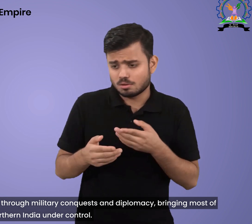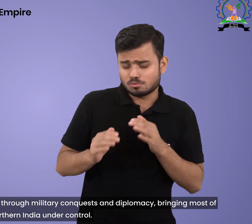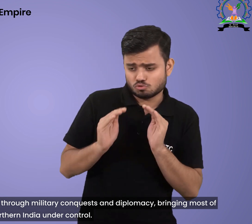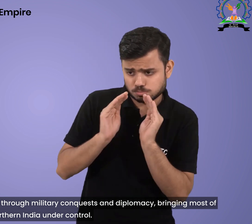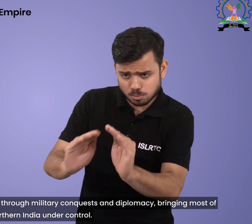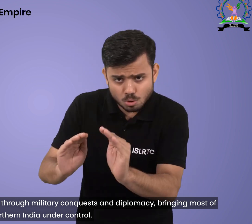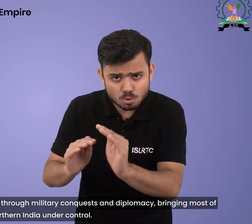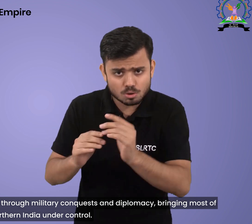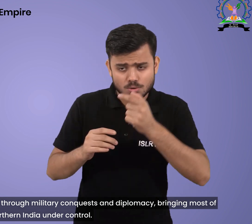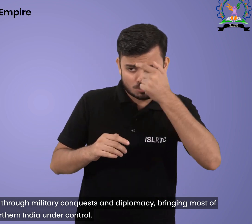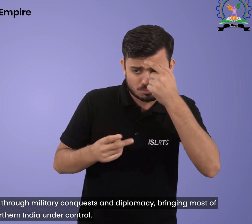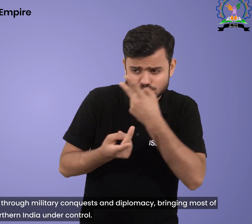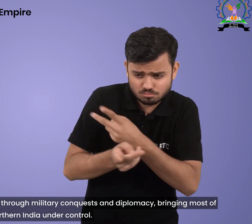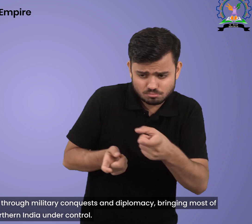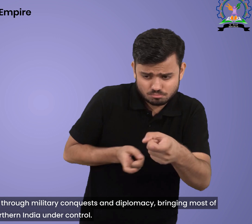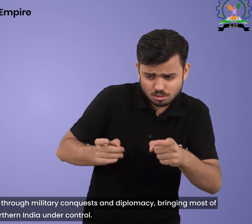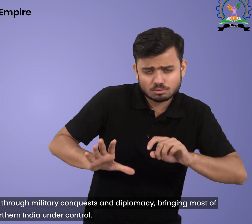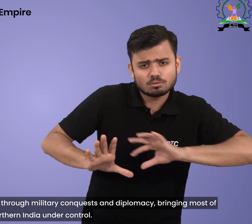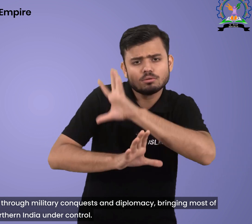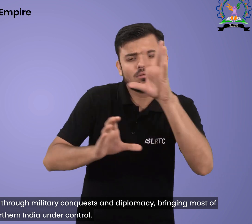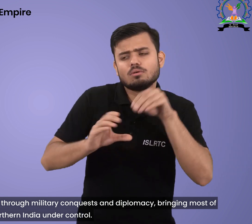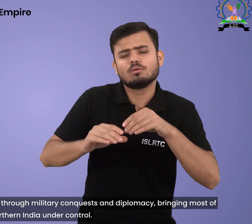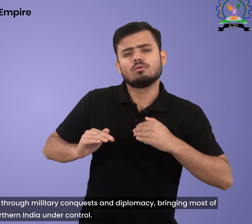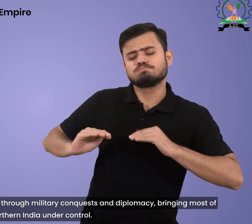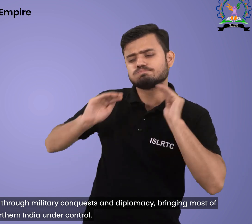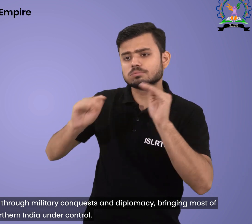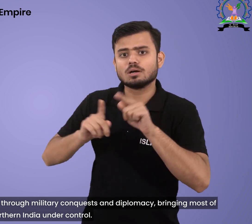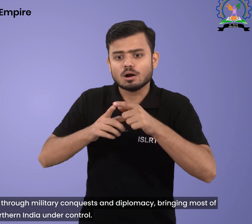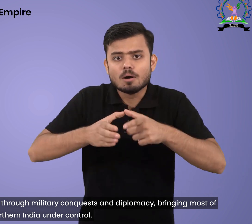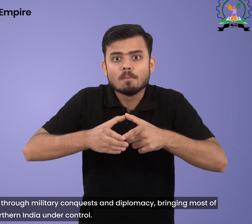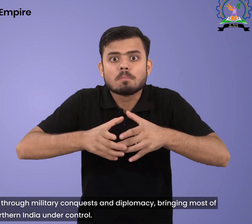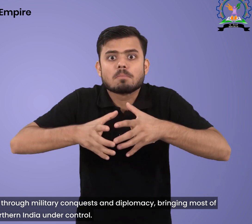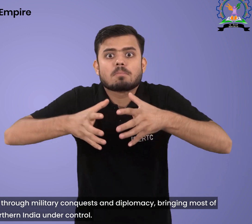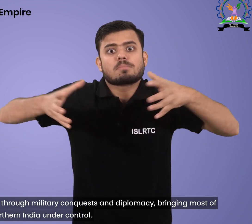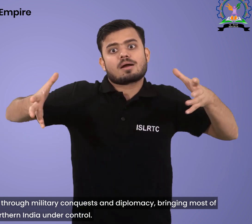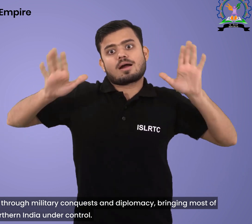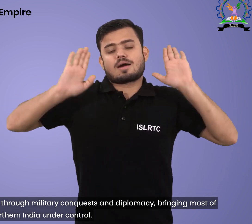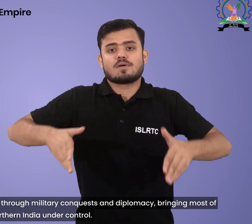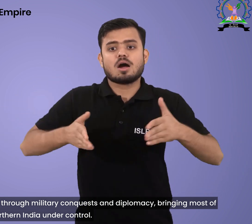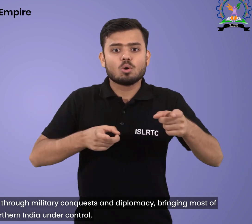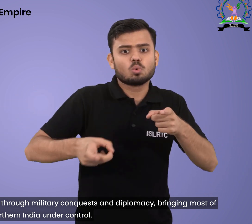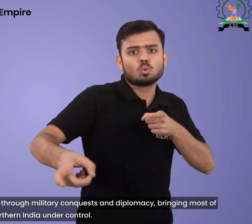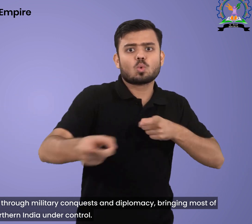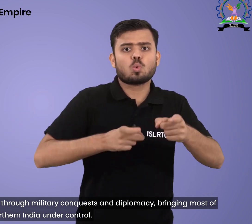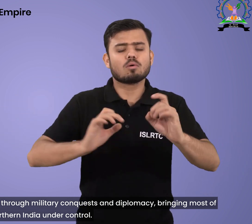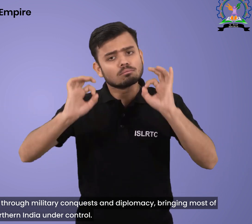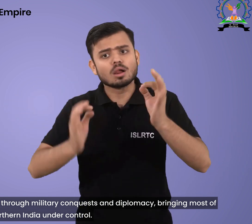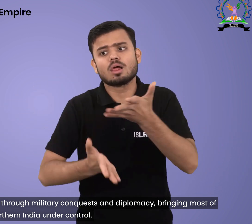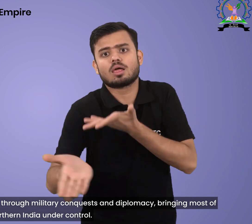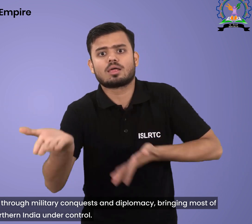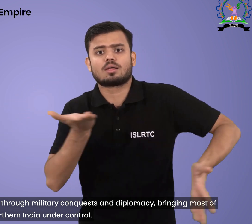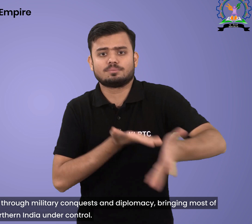through military conquests and diplomacy, bringing most of northern India under control.